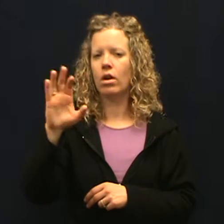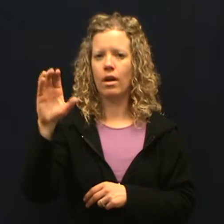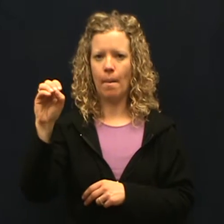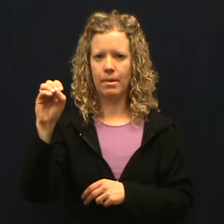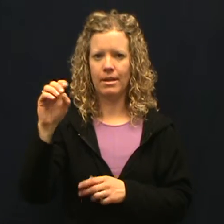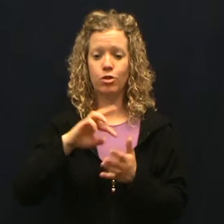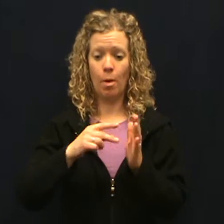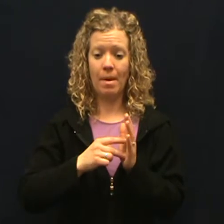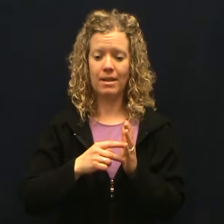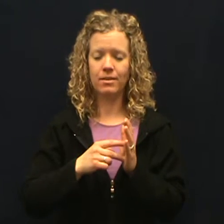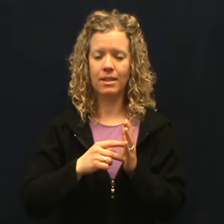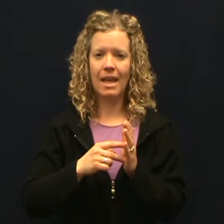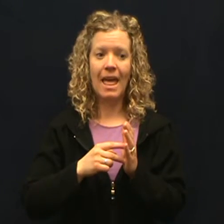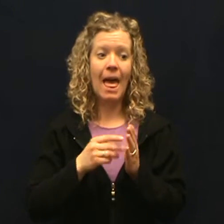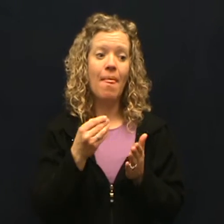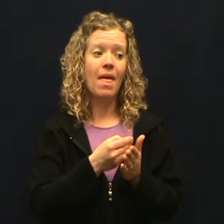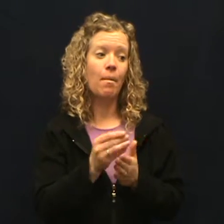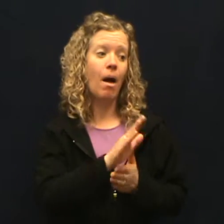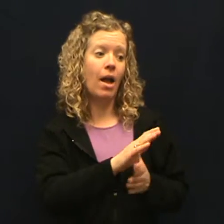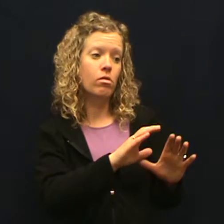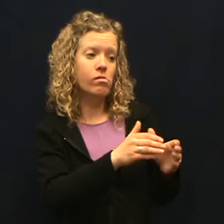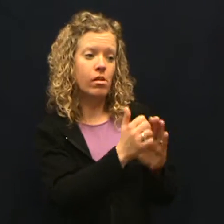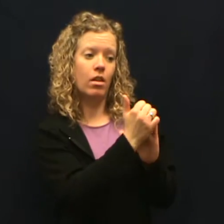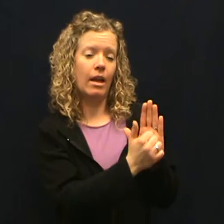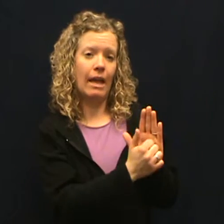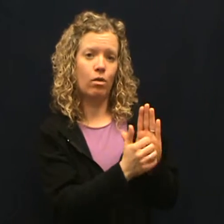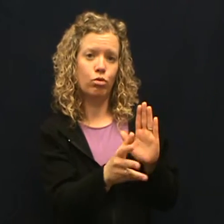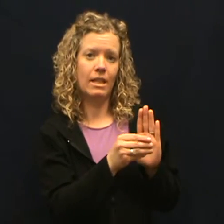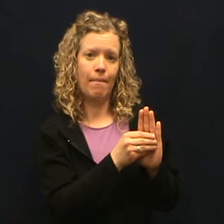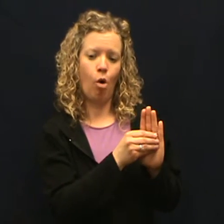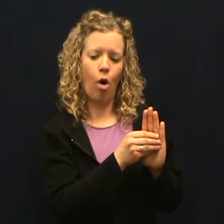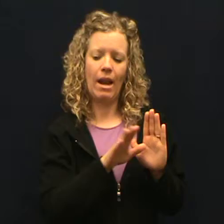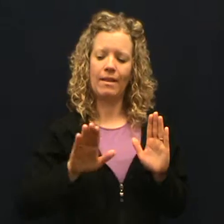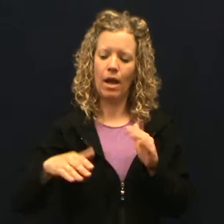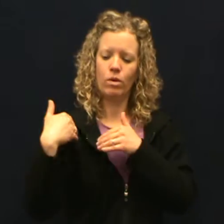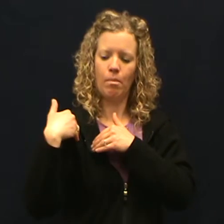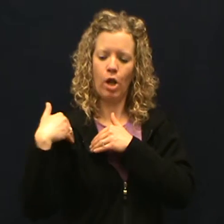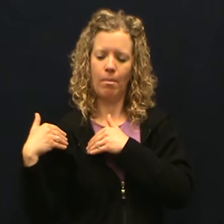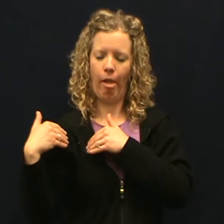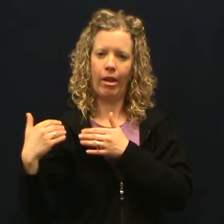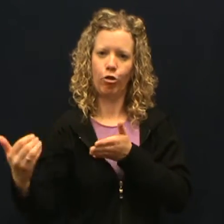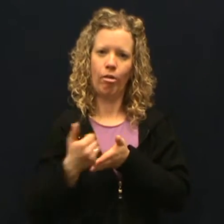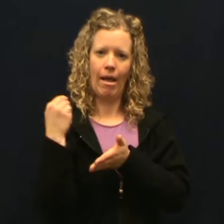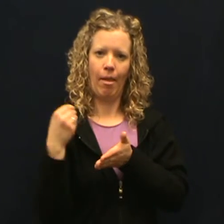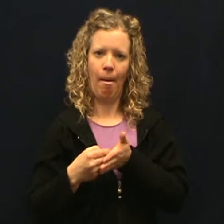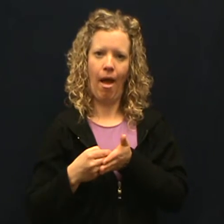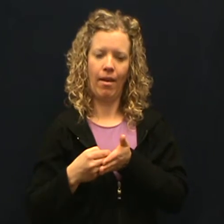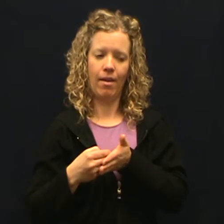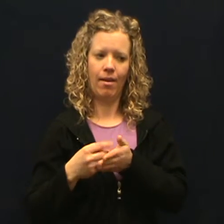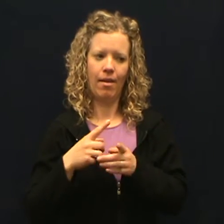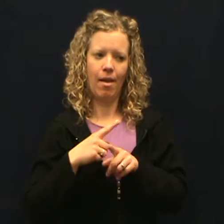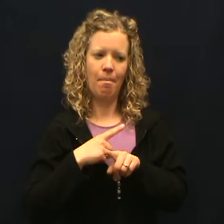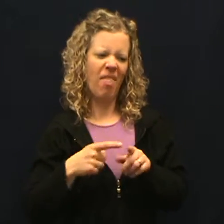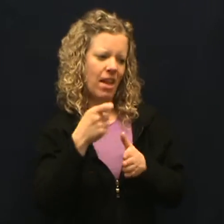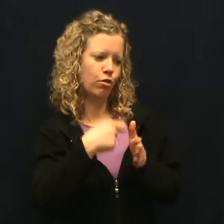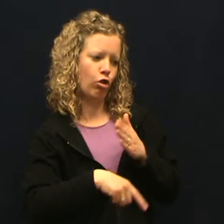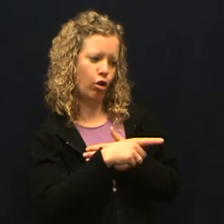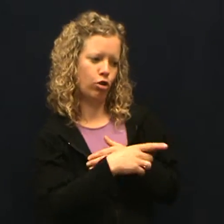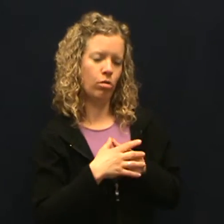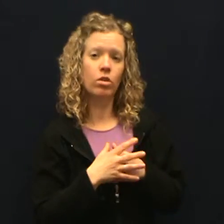then assume the risk for collecting them, and they charge a fee to do that, of course. And so you can speed up your